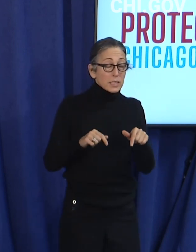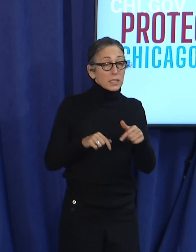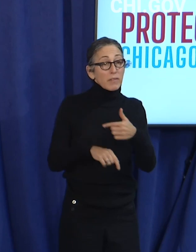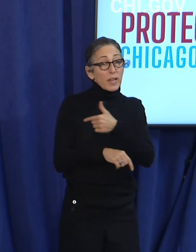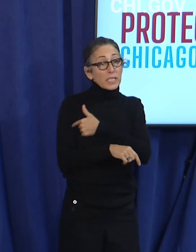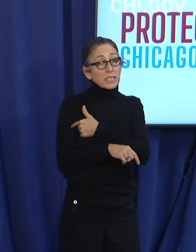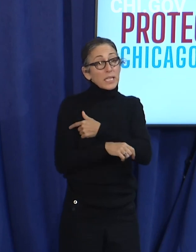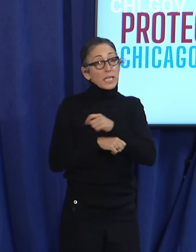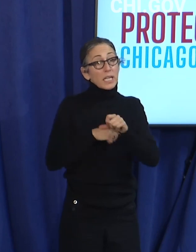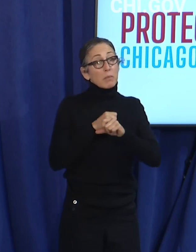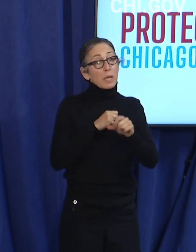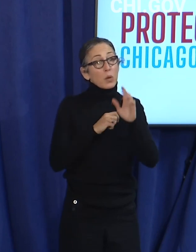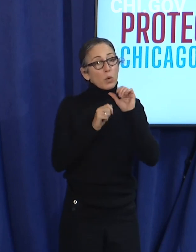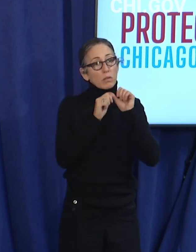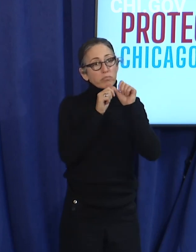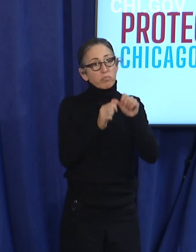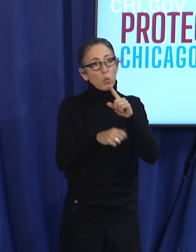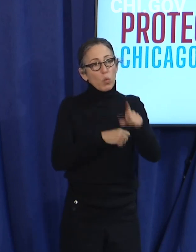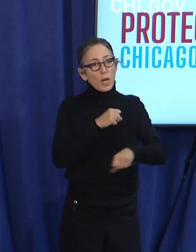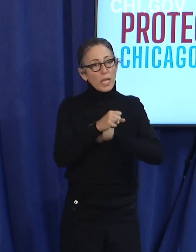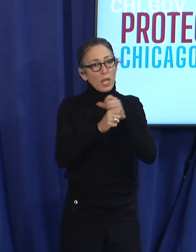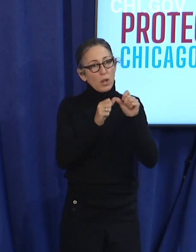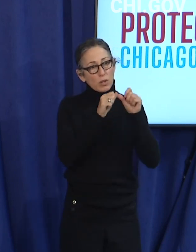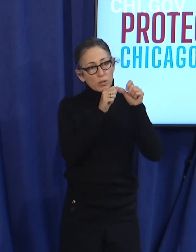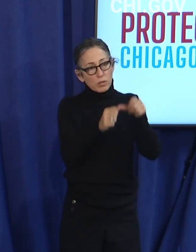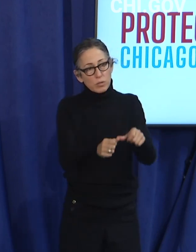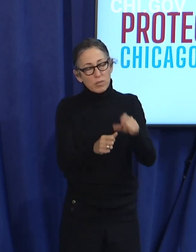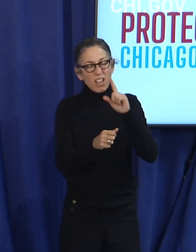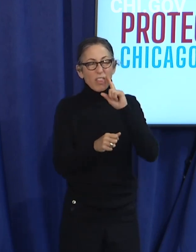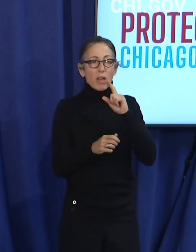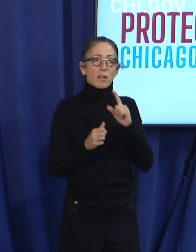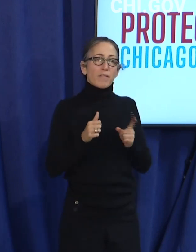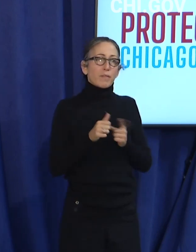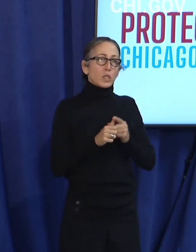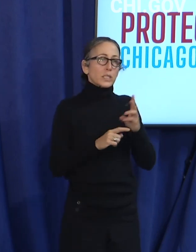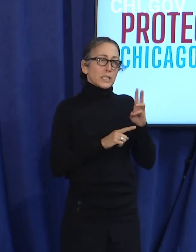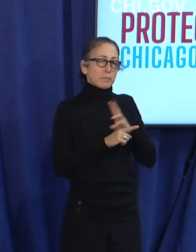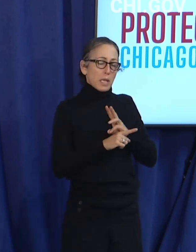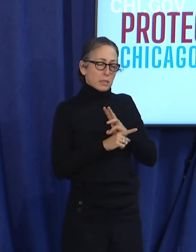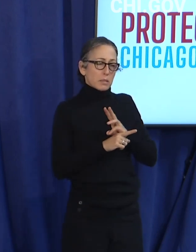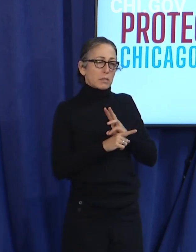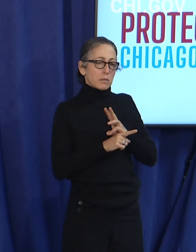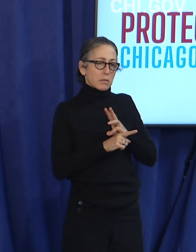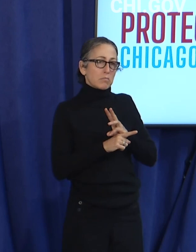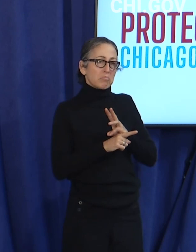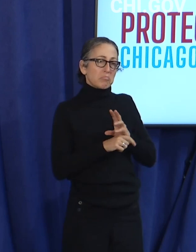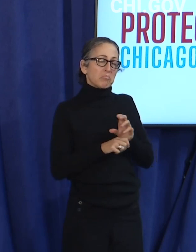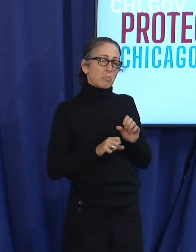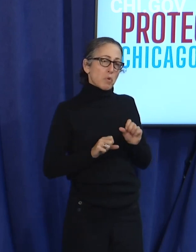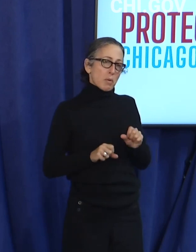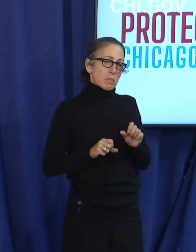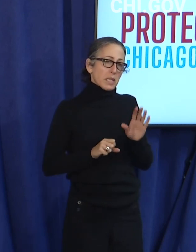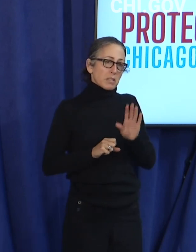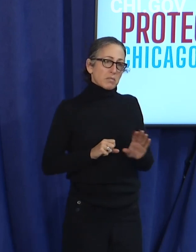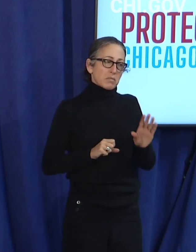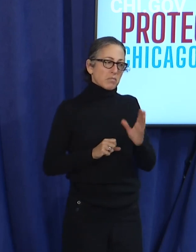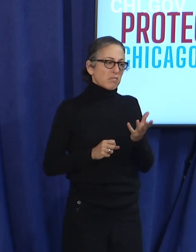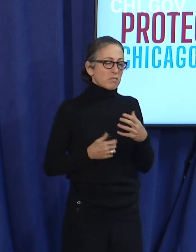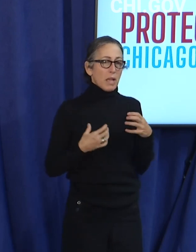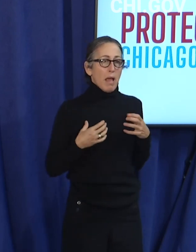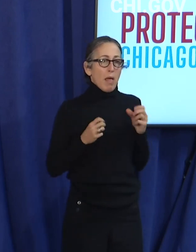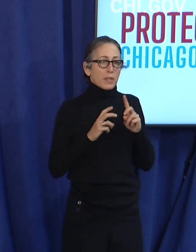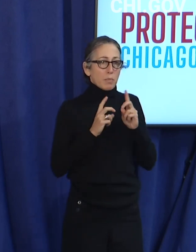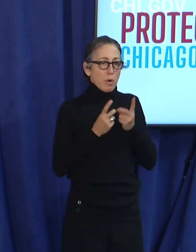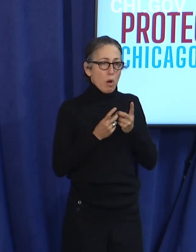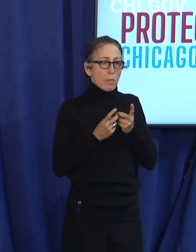last for a year, give or take. I think we're thinking the first 6 months or so will probably be a period where the health department